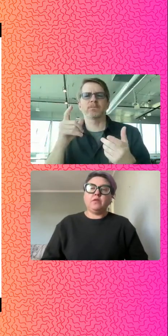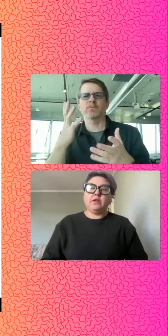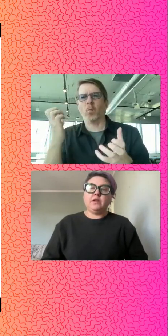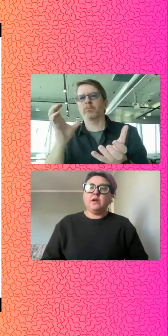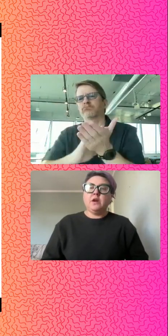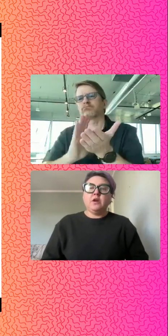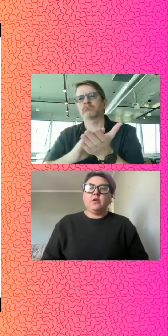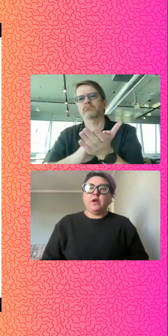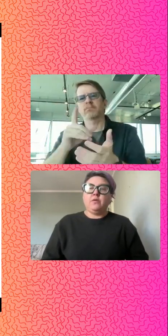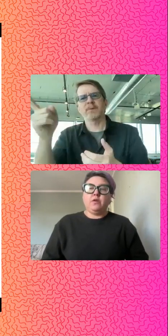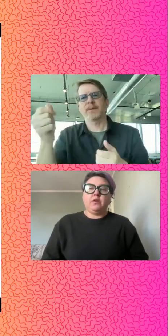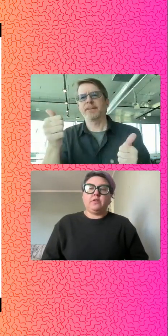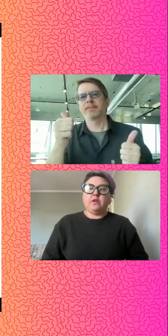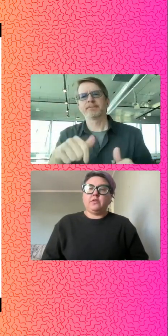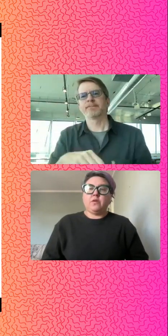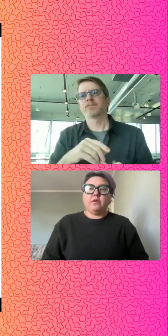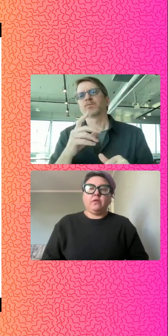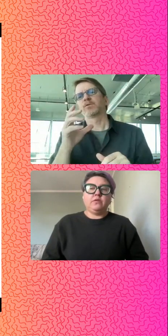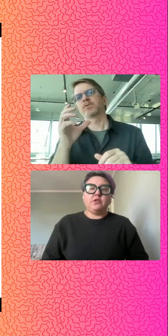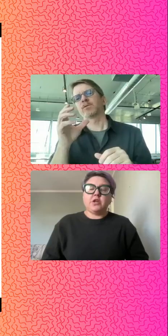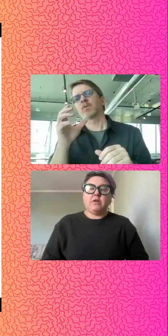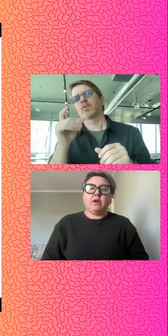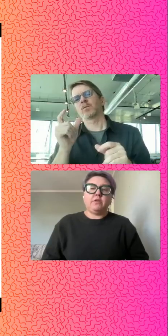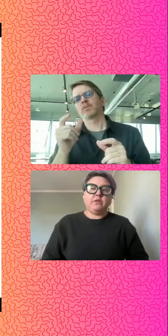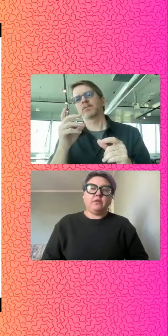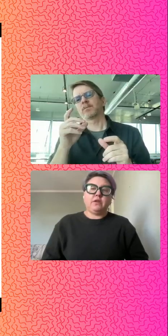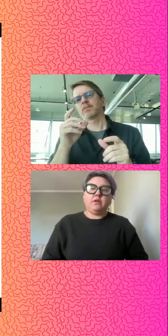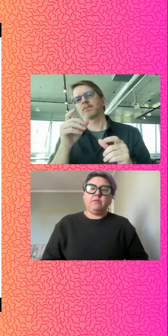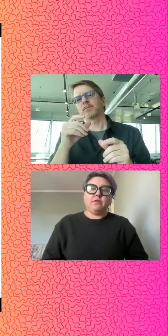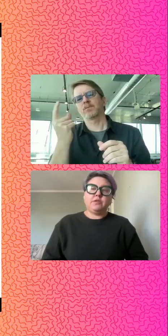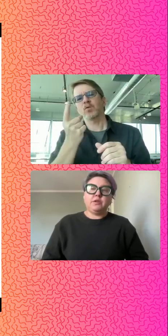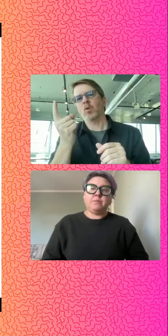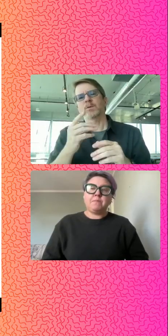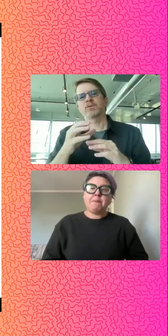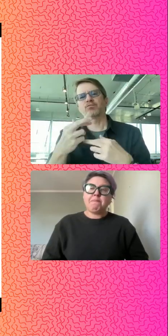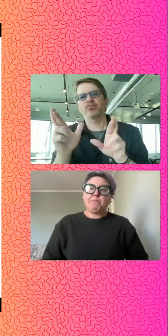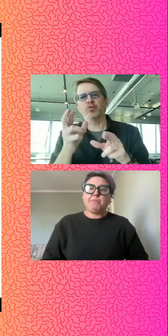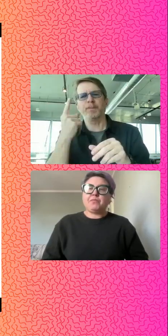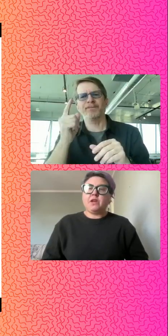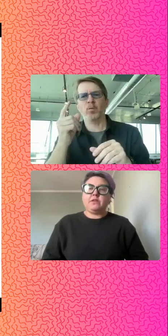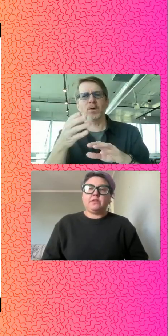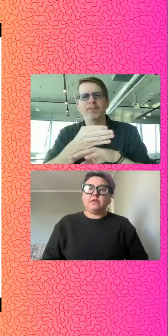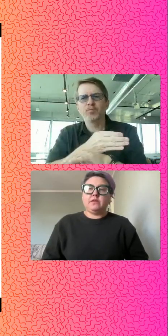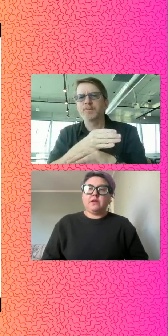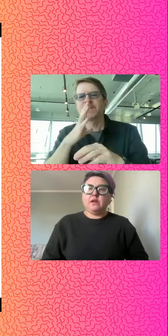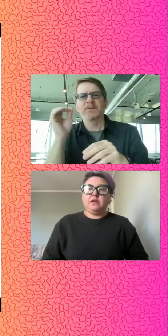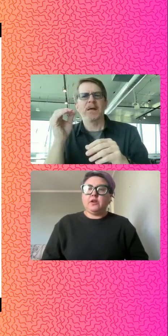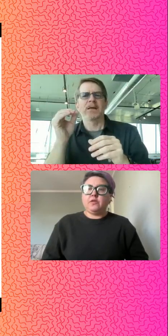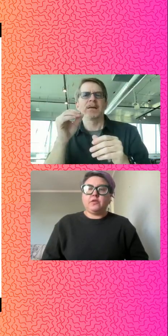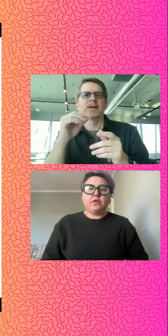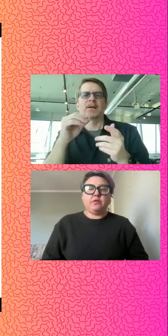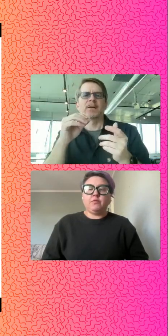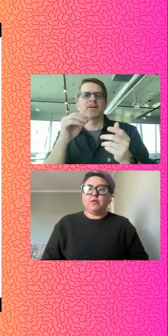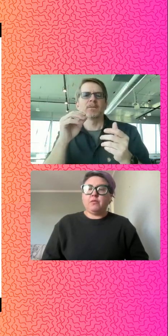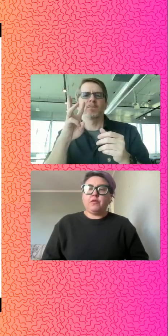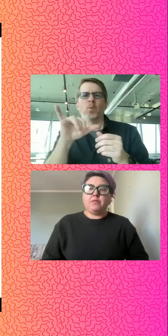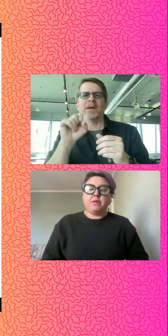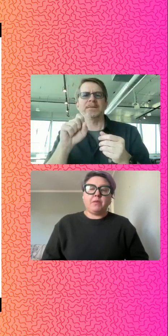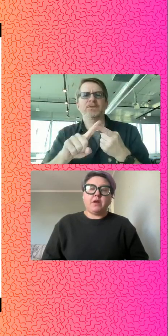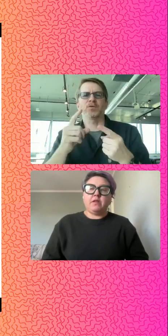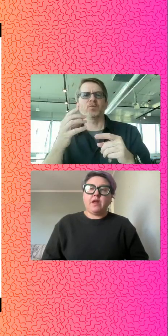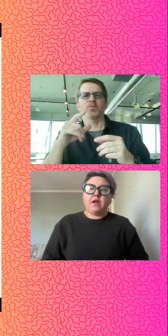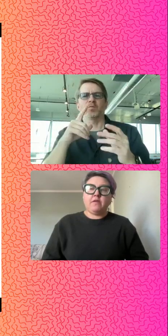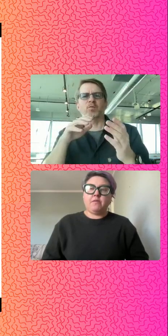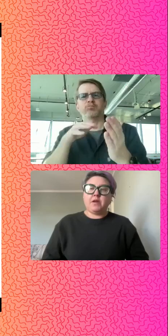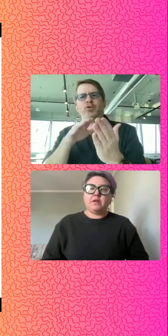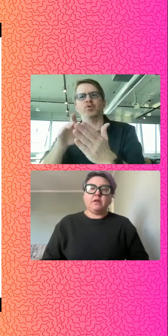been really great work. So I just want to shout out to the Kubeflow team. It's, there's always room for improvement,